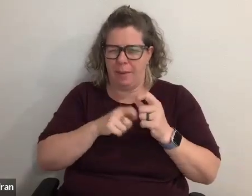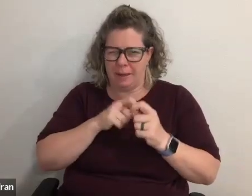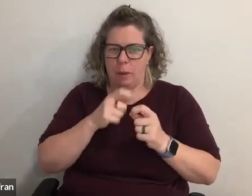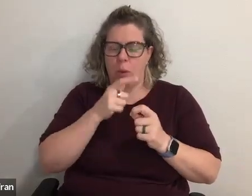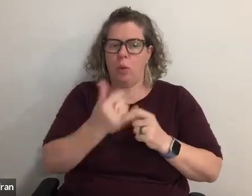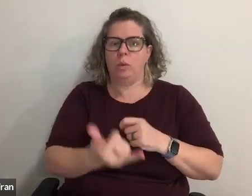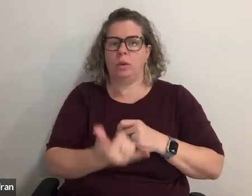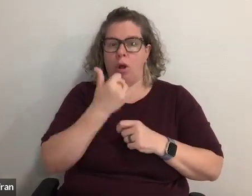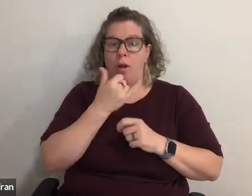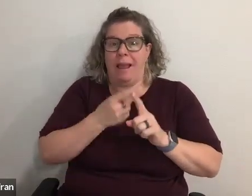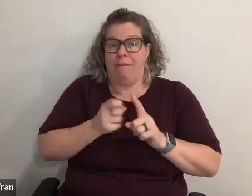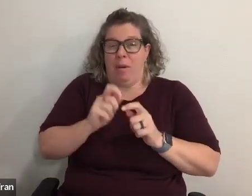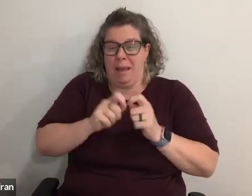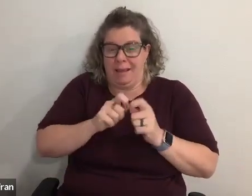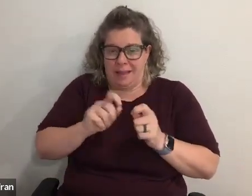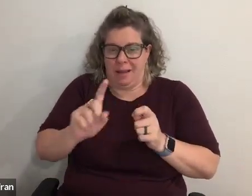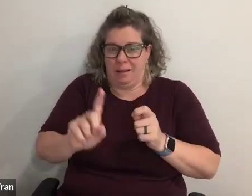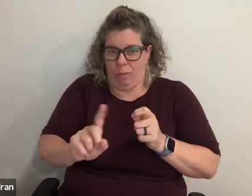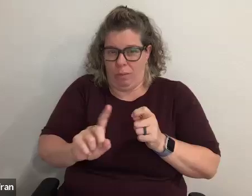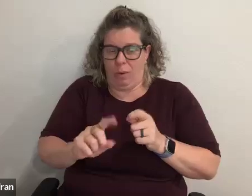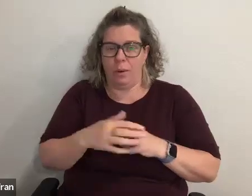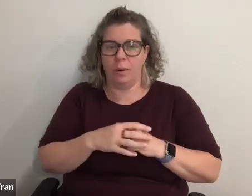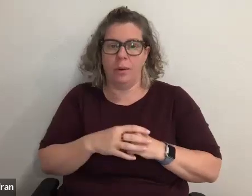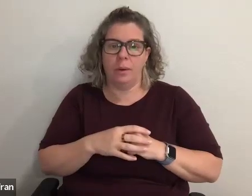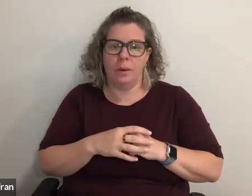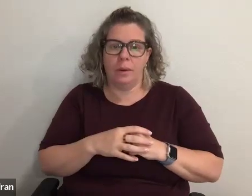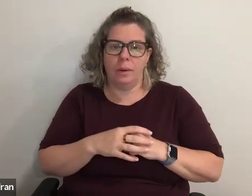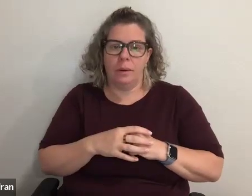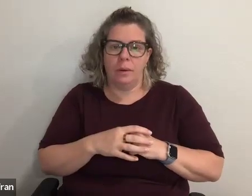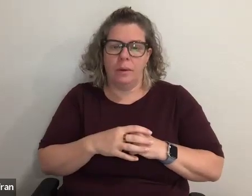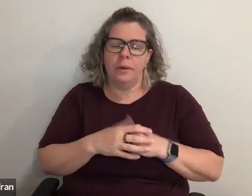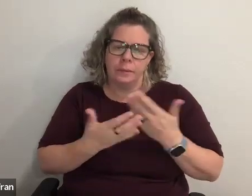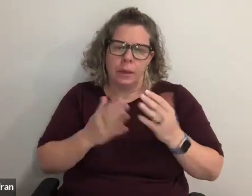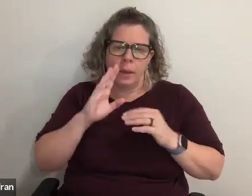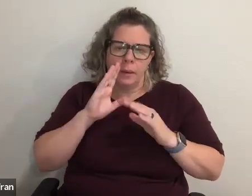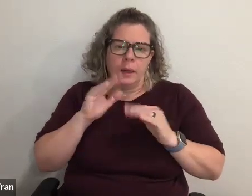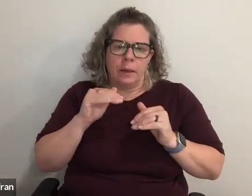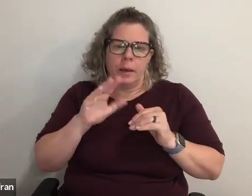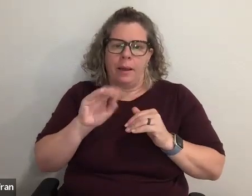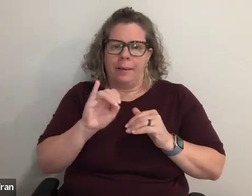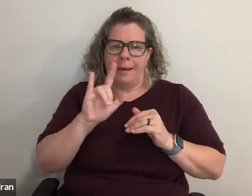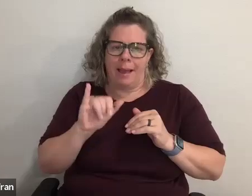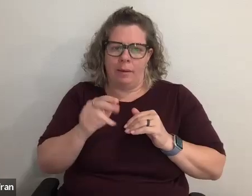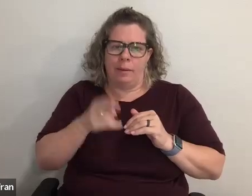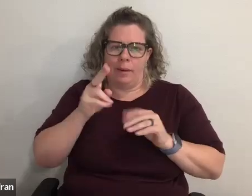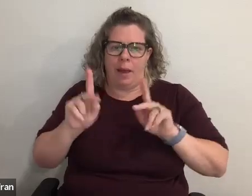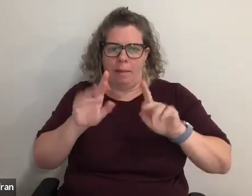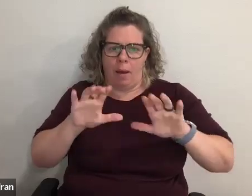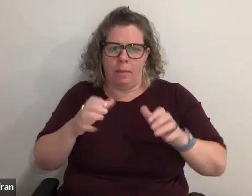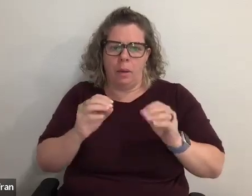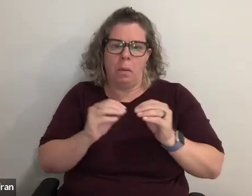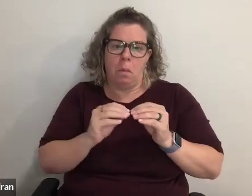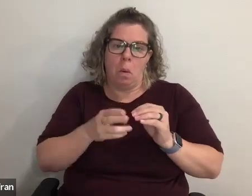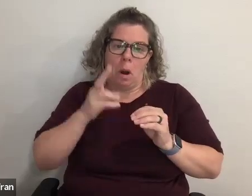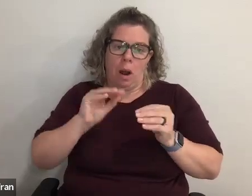is calling from where. And you'll see, kind of as we would expect, the counties with more population are more busy, but